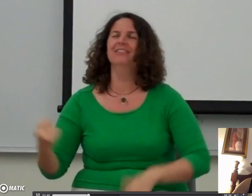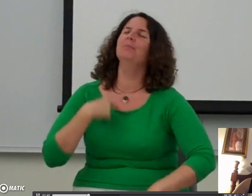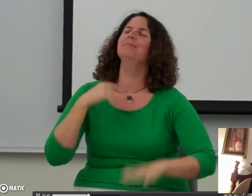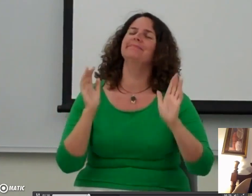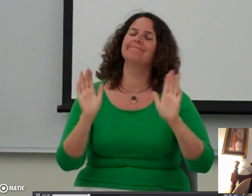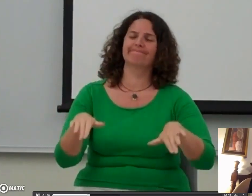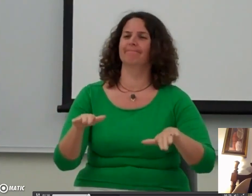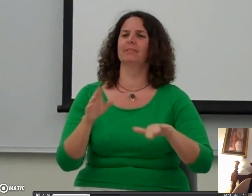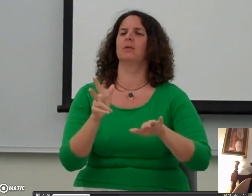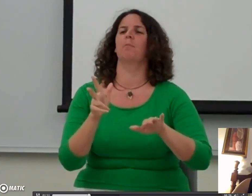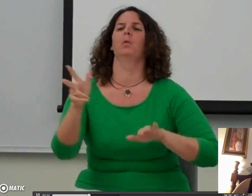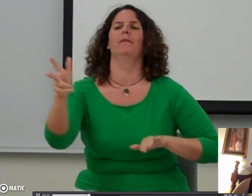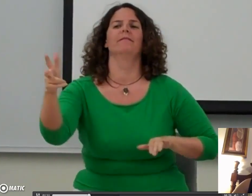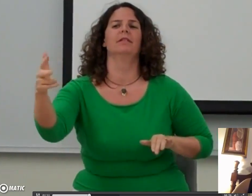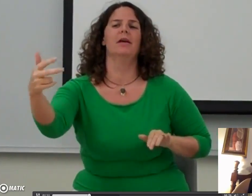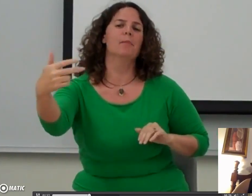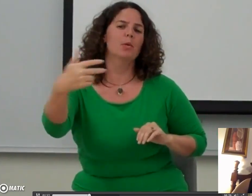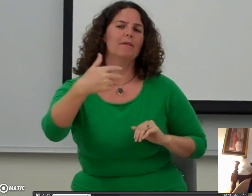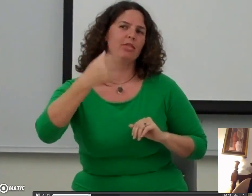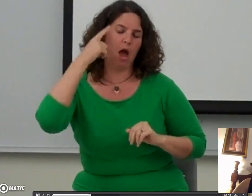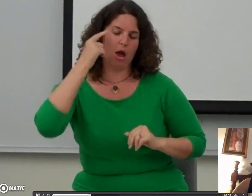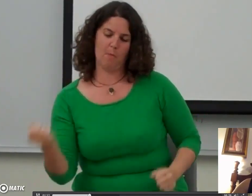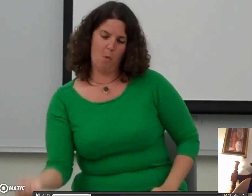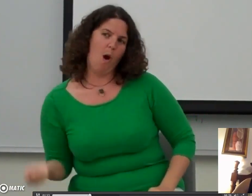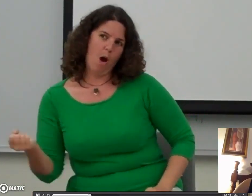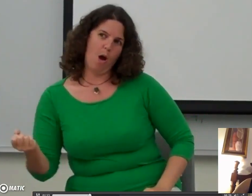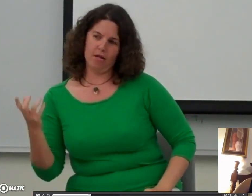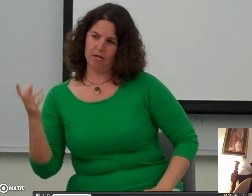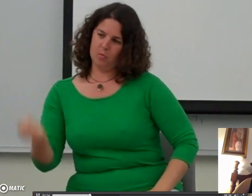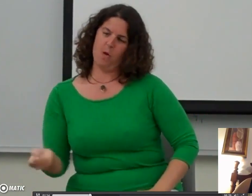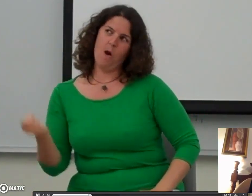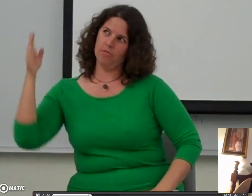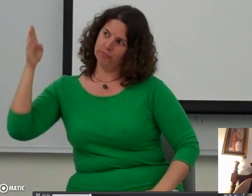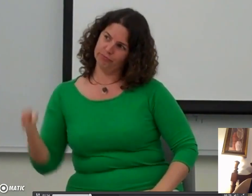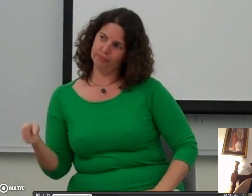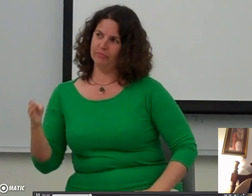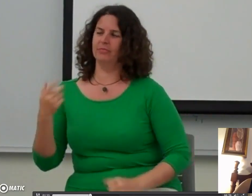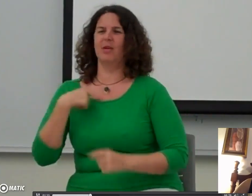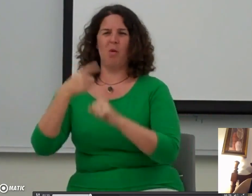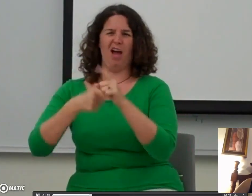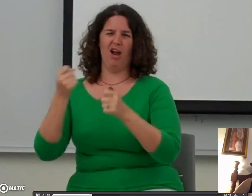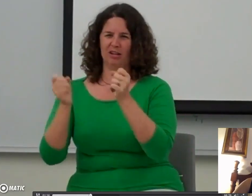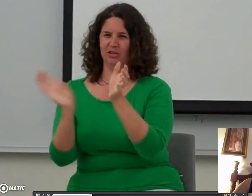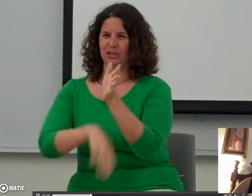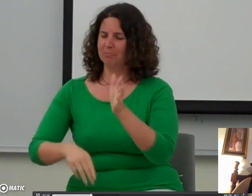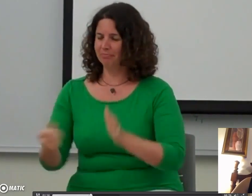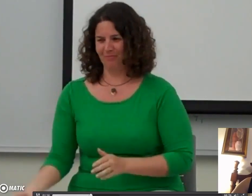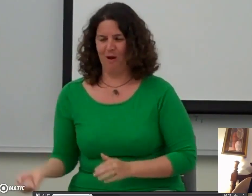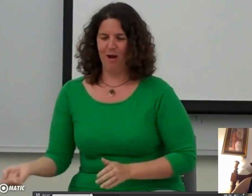car, maybe the bear will try to eat me. So I just kind of parked at an angle to where I can see the bear. And I let the